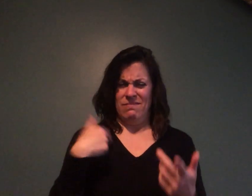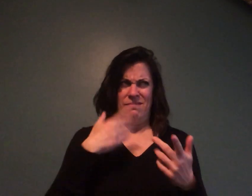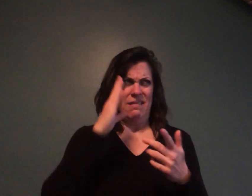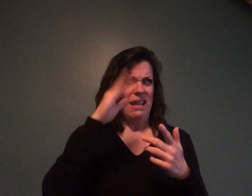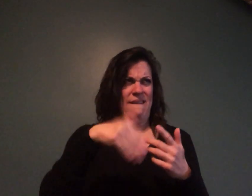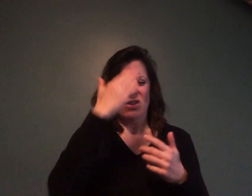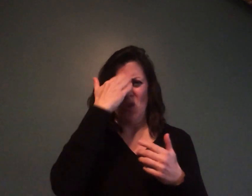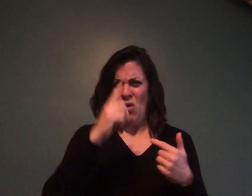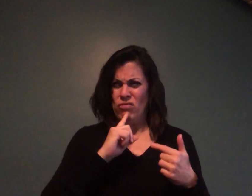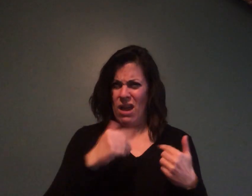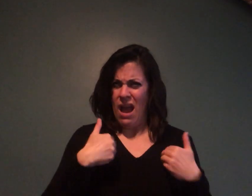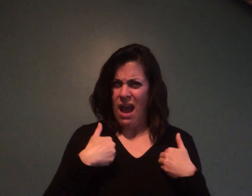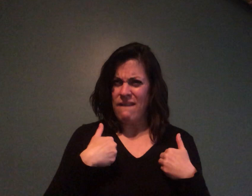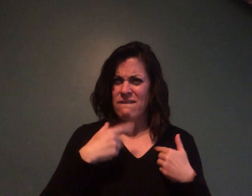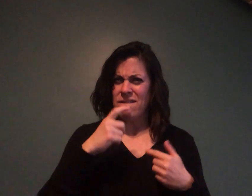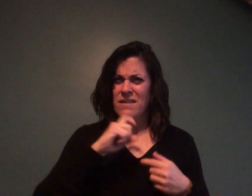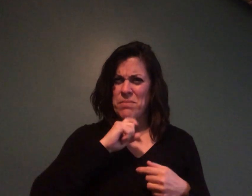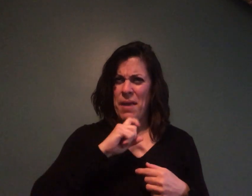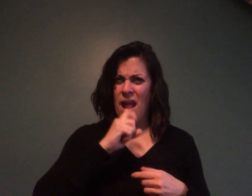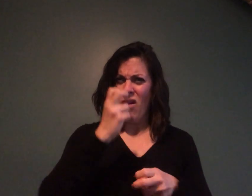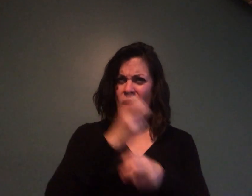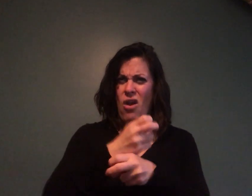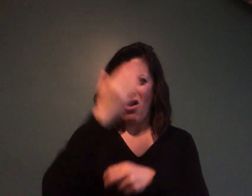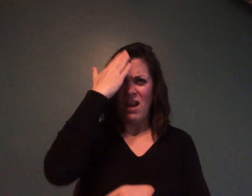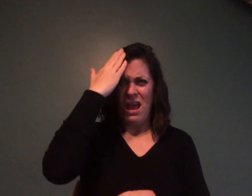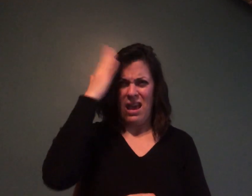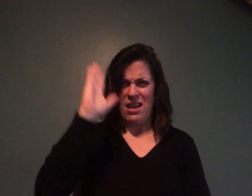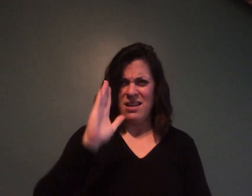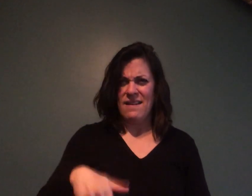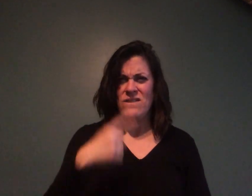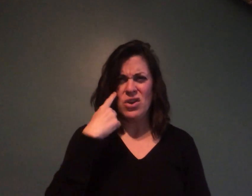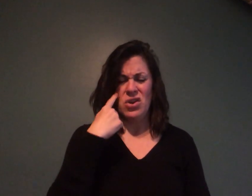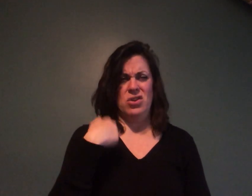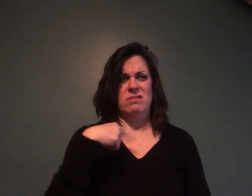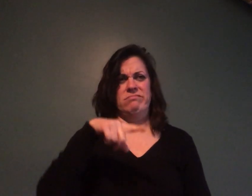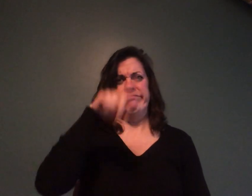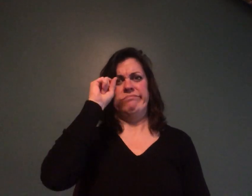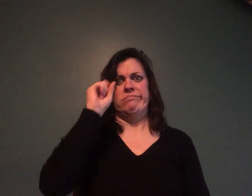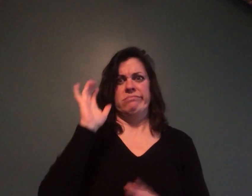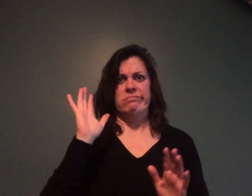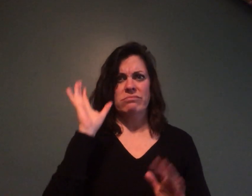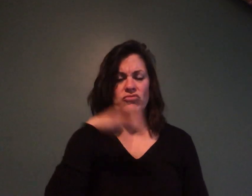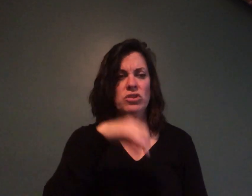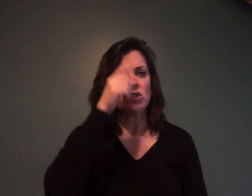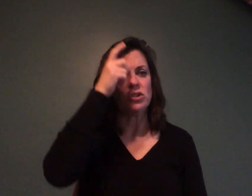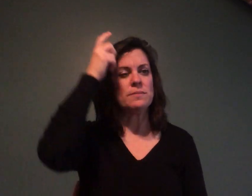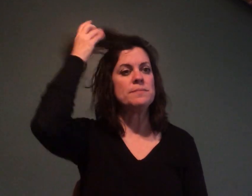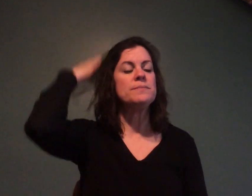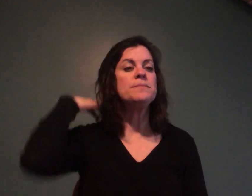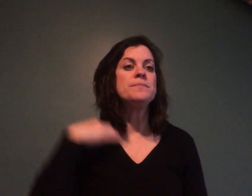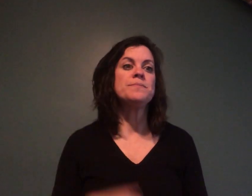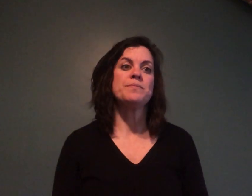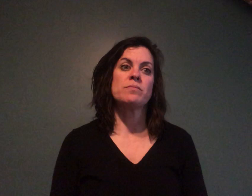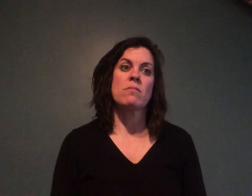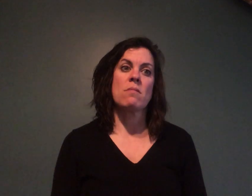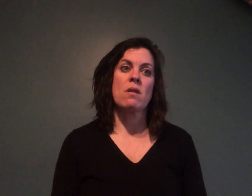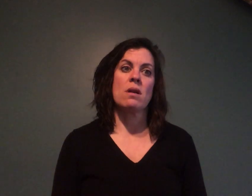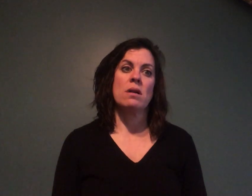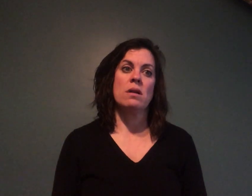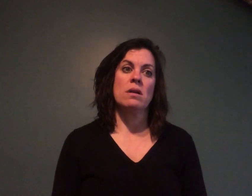so that's whatever. That's a Okay. lot of weight. What's that? That's a lot of weight on your head. It would be. It would